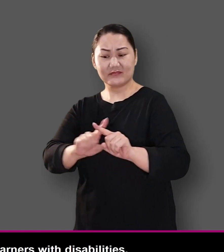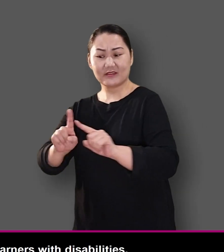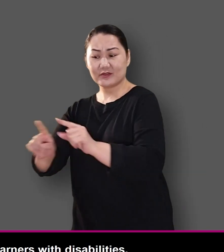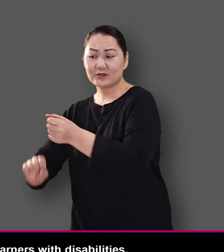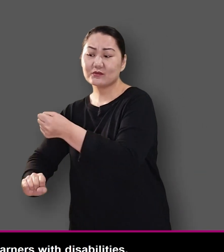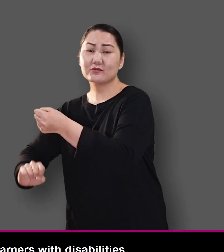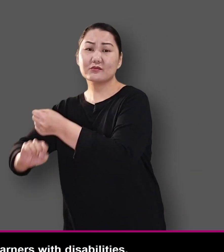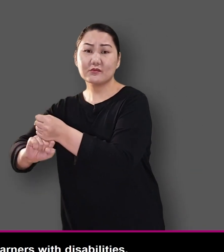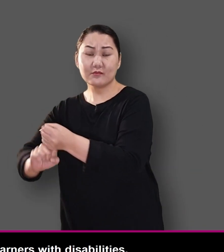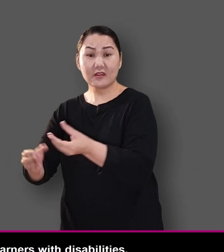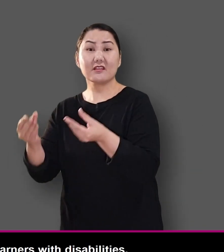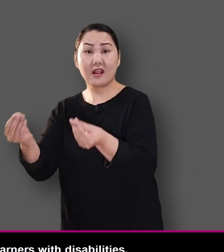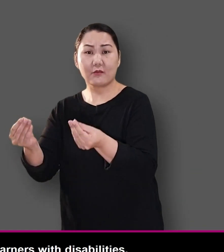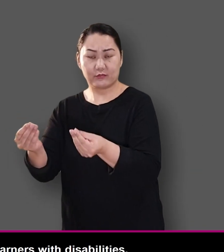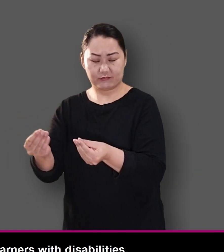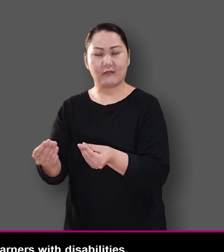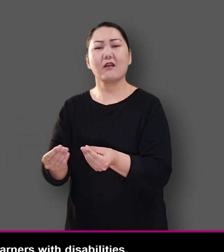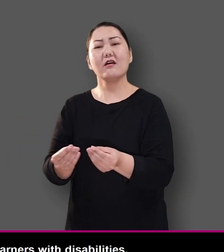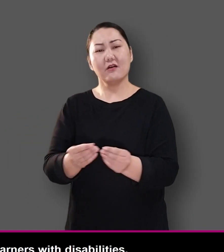and support for learners with disabilities.